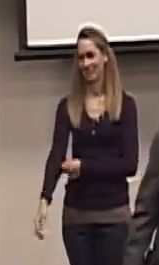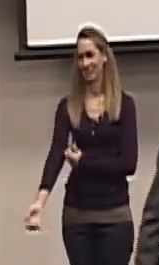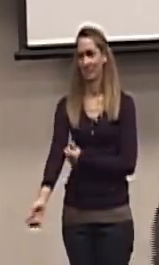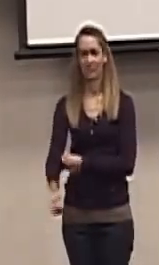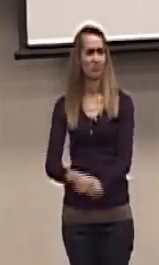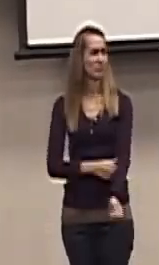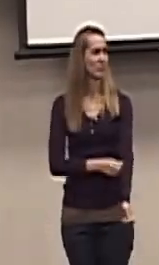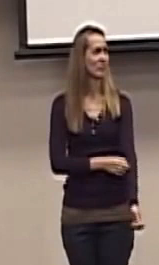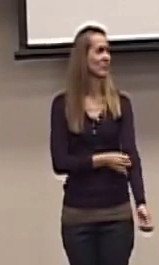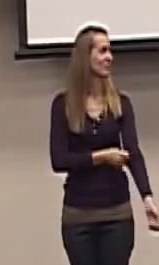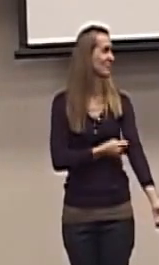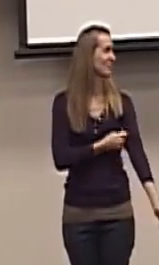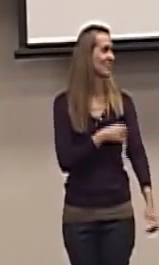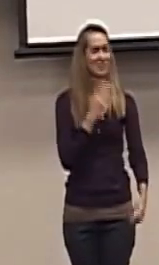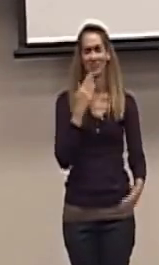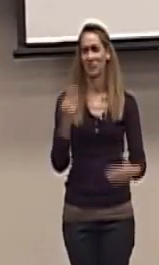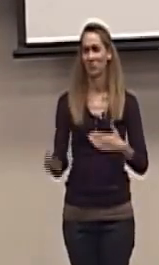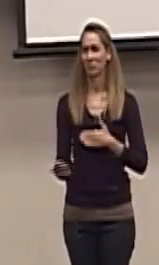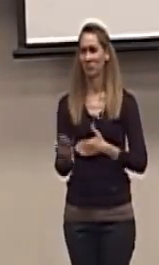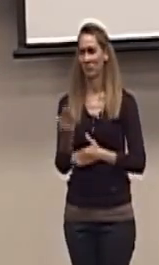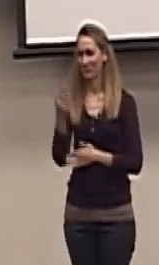Good morning, brethren.